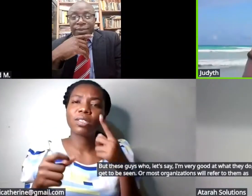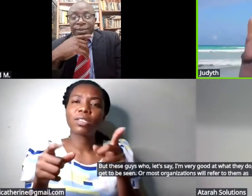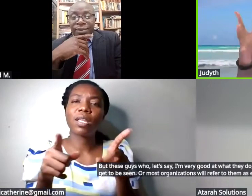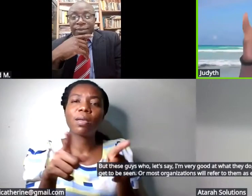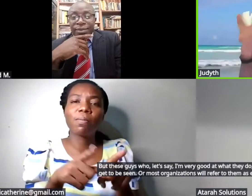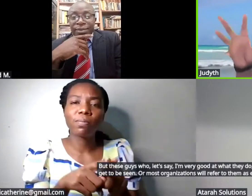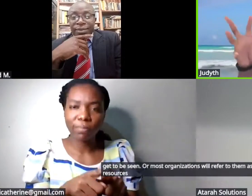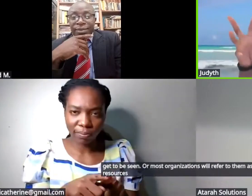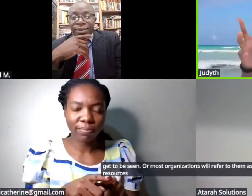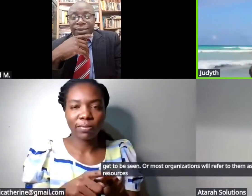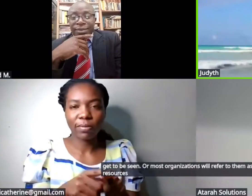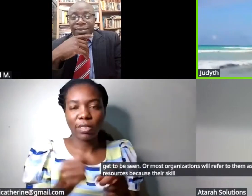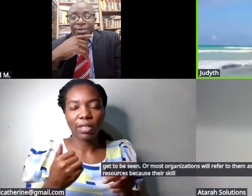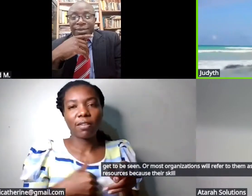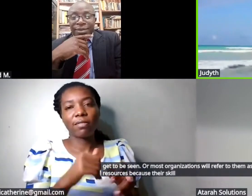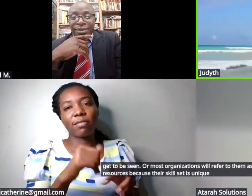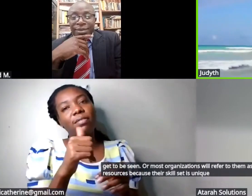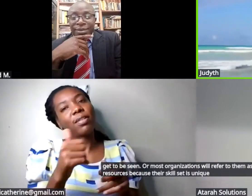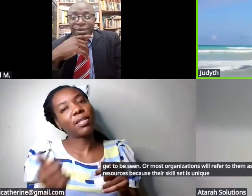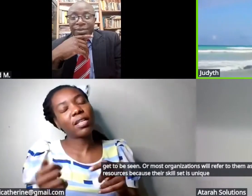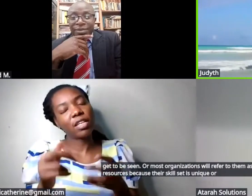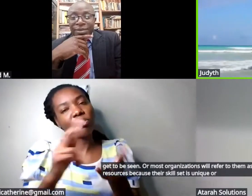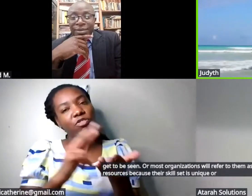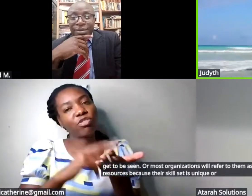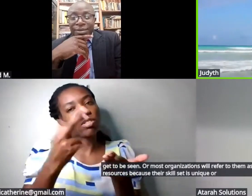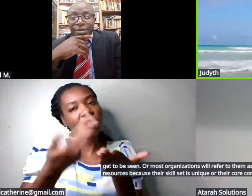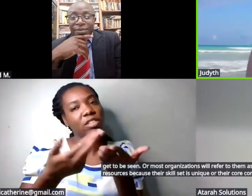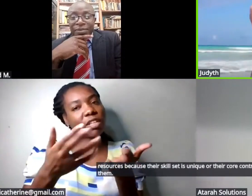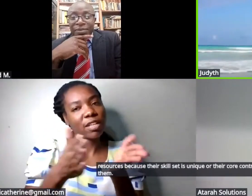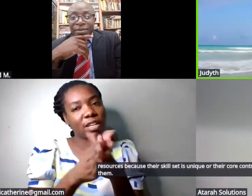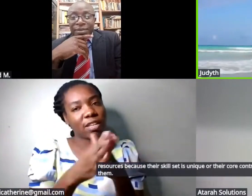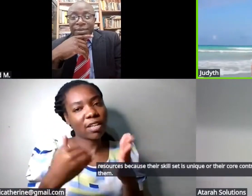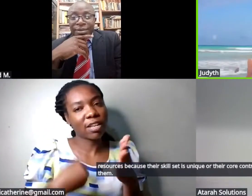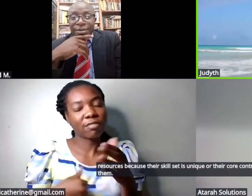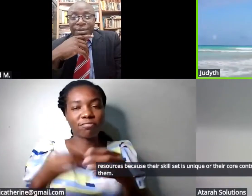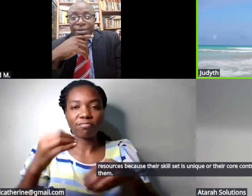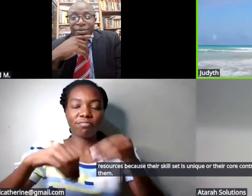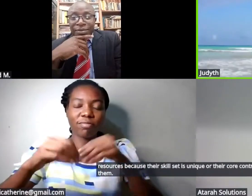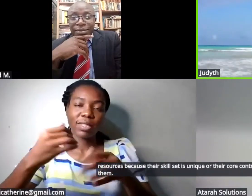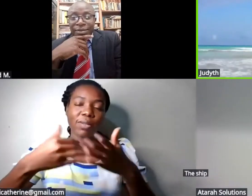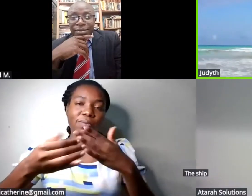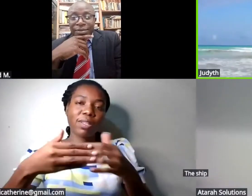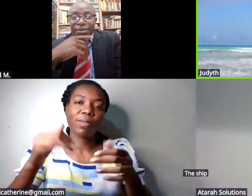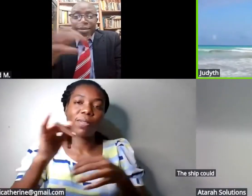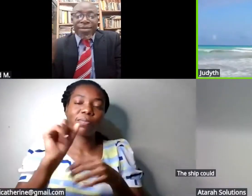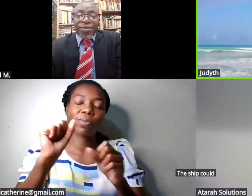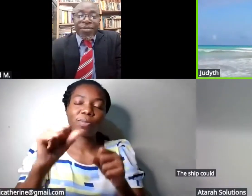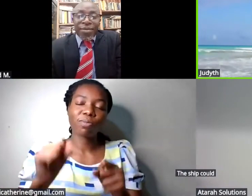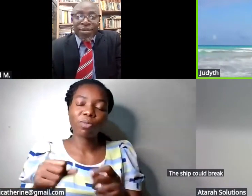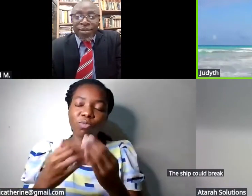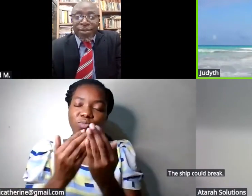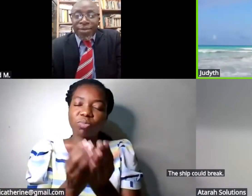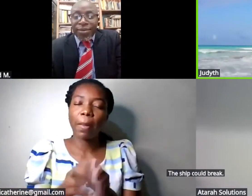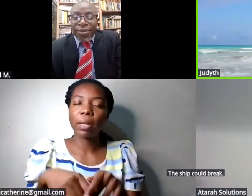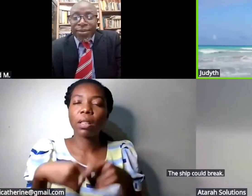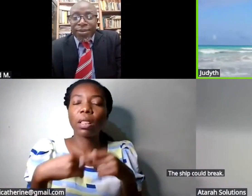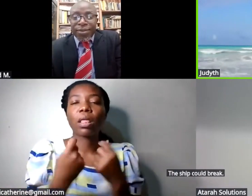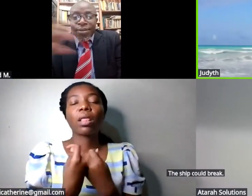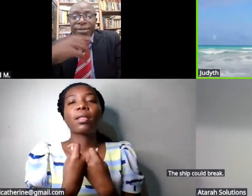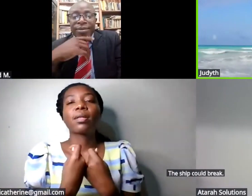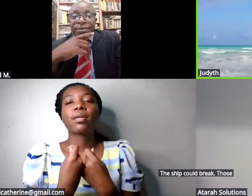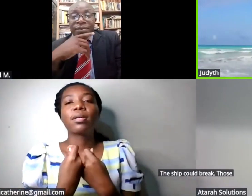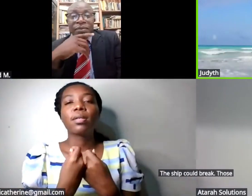because their skill set is unique, or they are co-contributors. Without them, the ship could break. Those guys